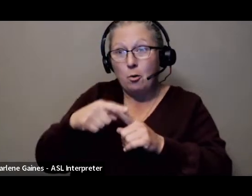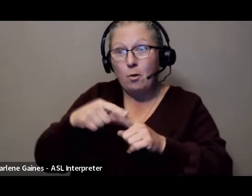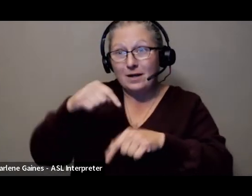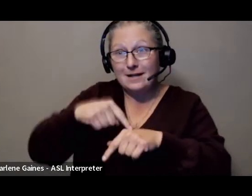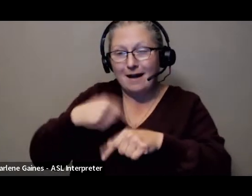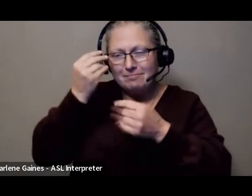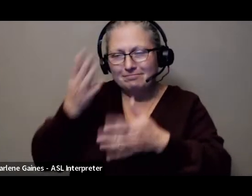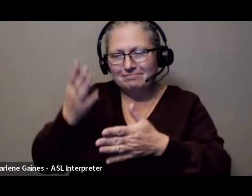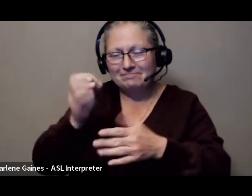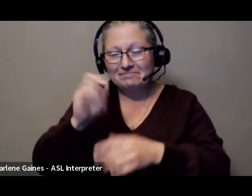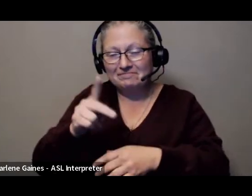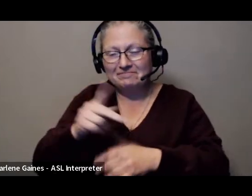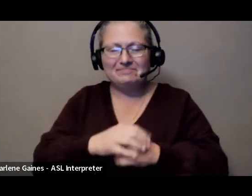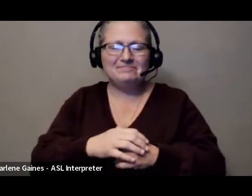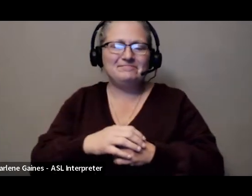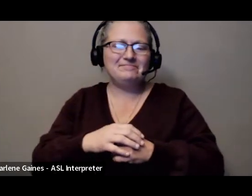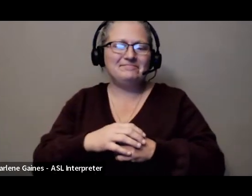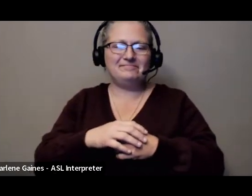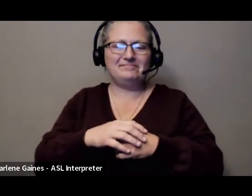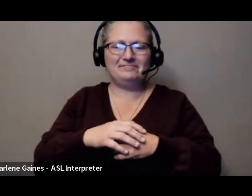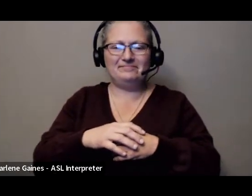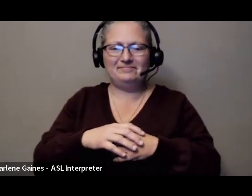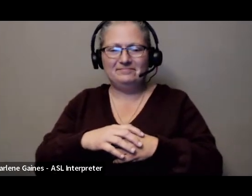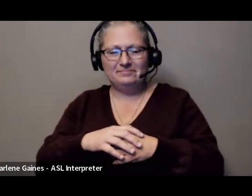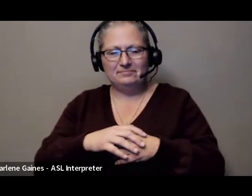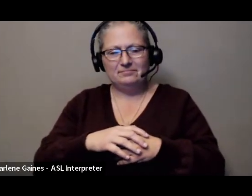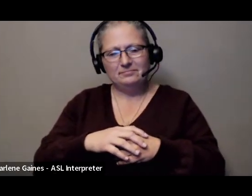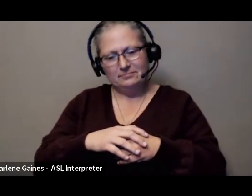go there. Okay.